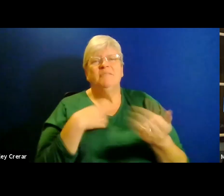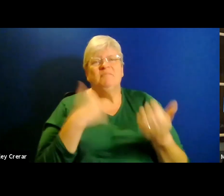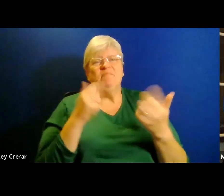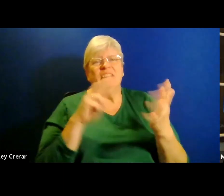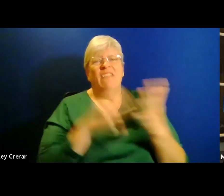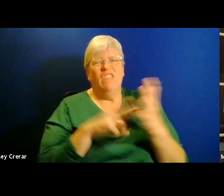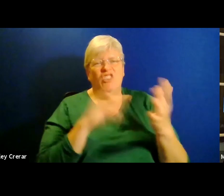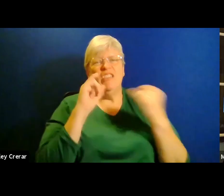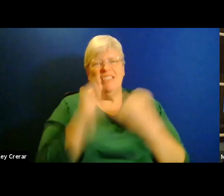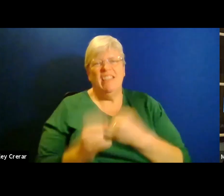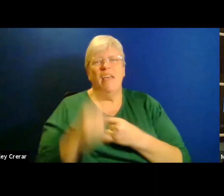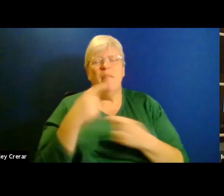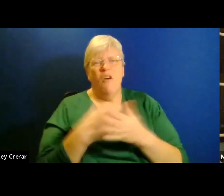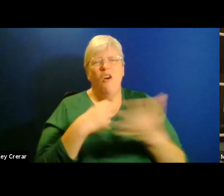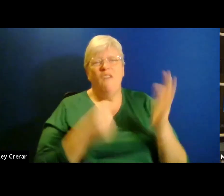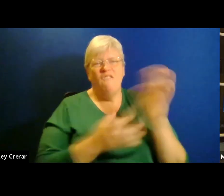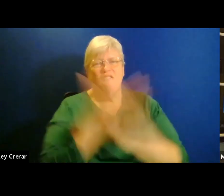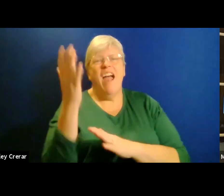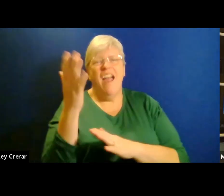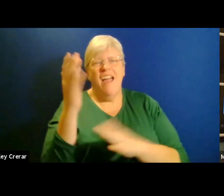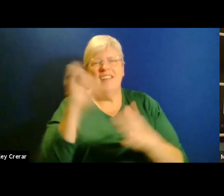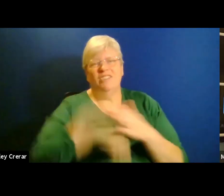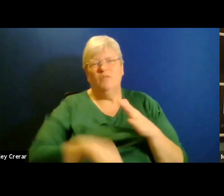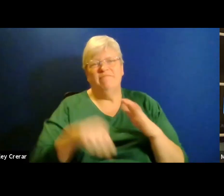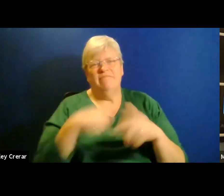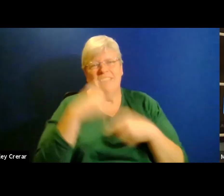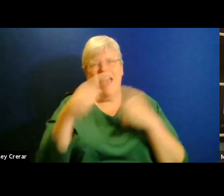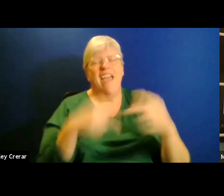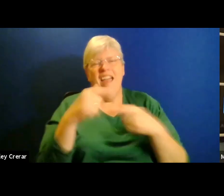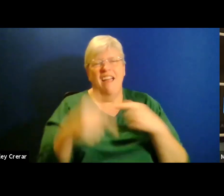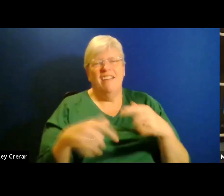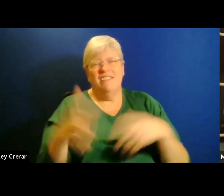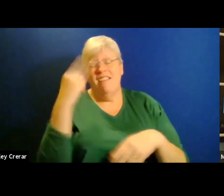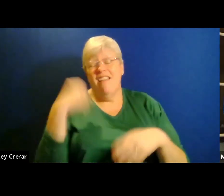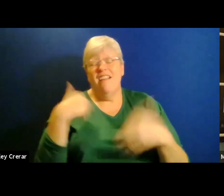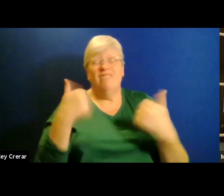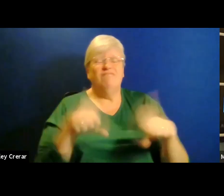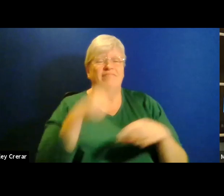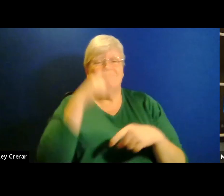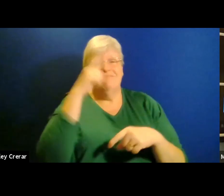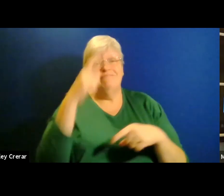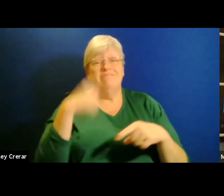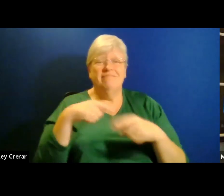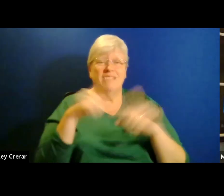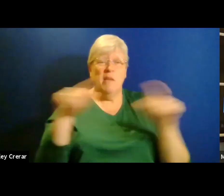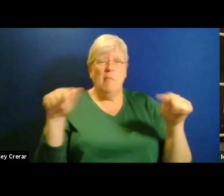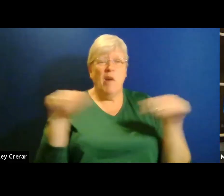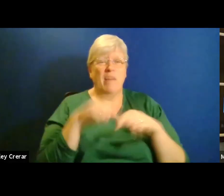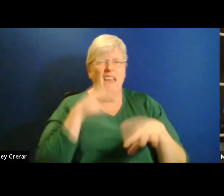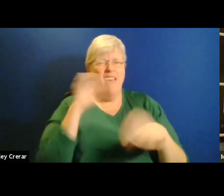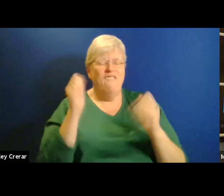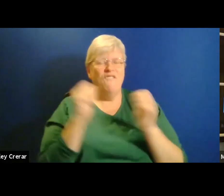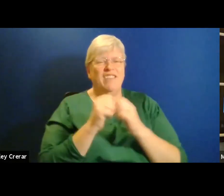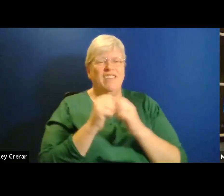or Firestone Pneumatic, where you lounge at leisure in exquisite apartments, where every deal is a devious